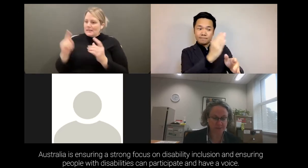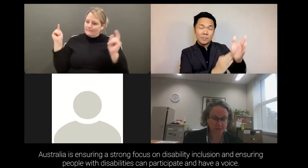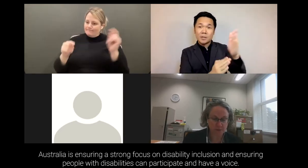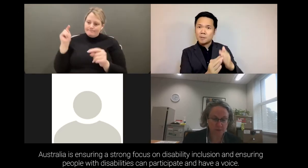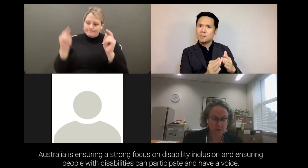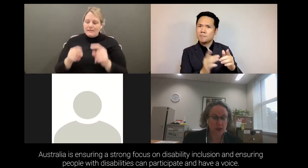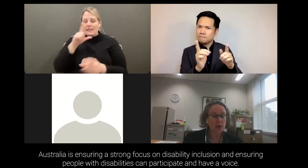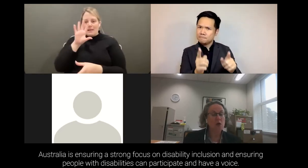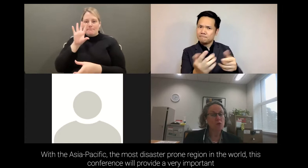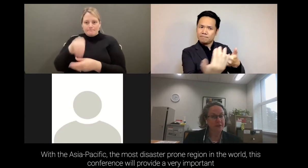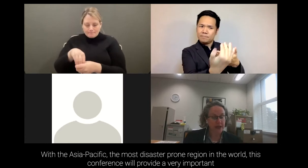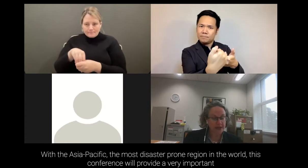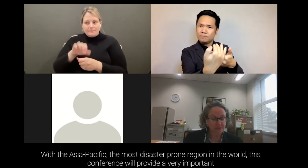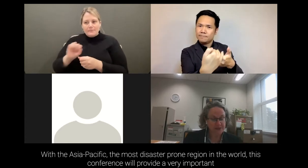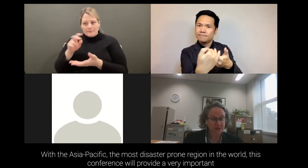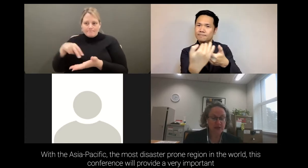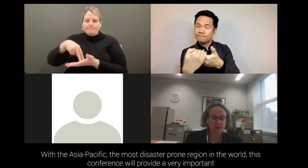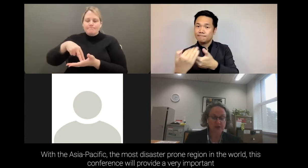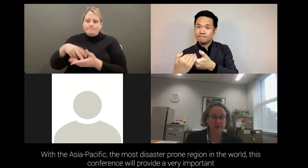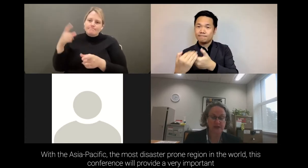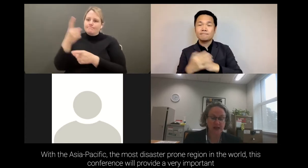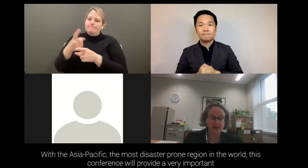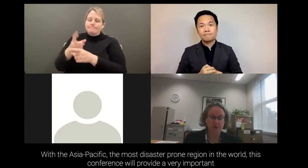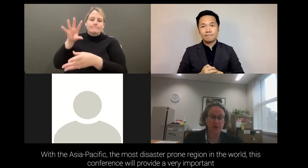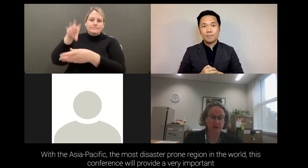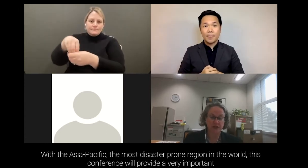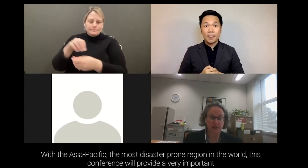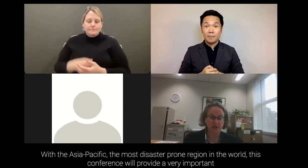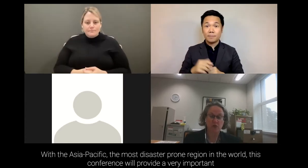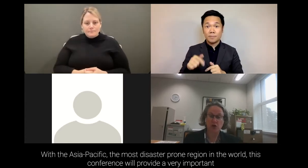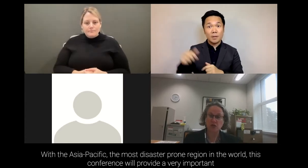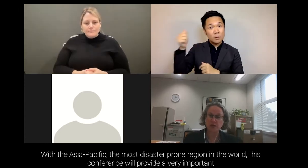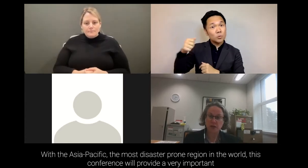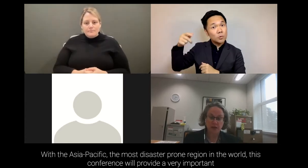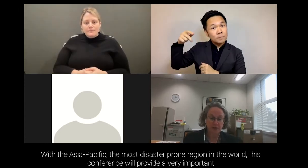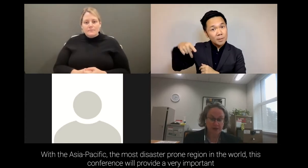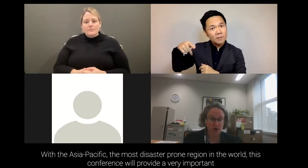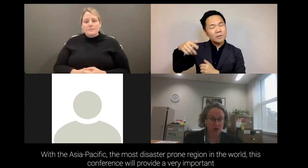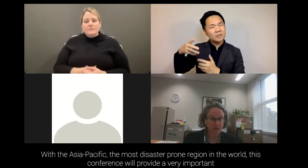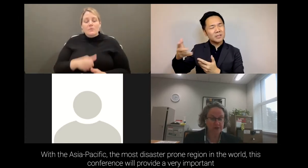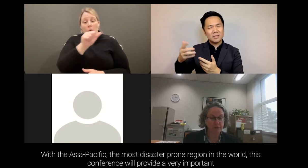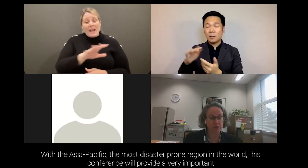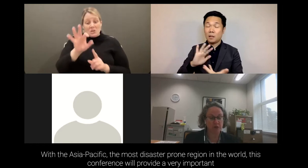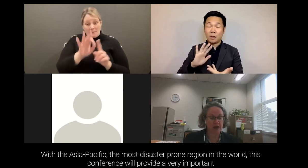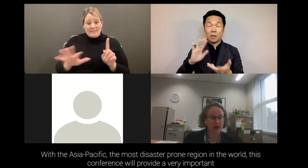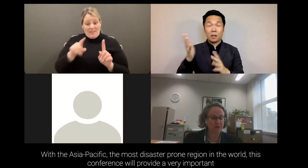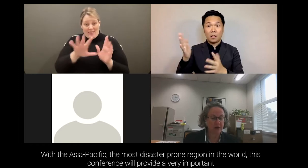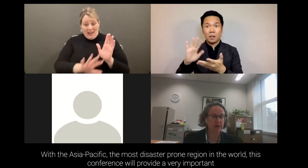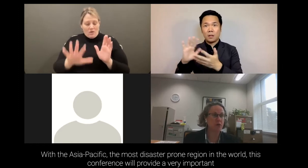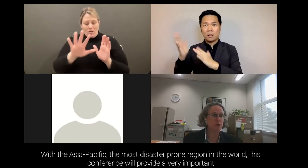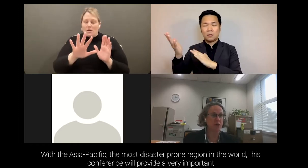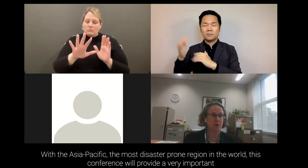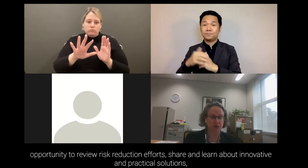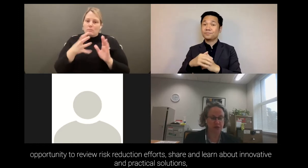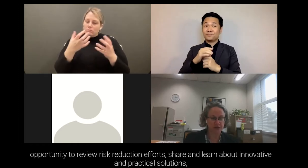voice. With the Asia Pacific, the most disaster-prone region in the world, this conference will provide a